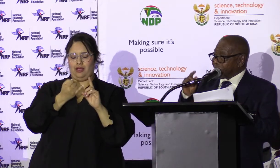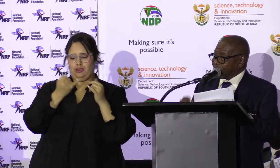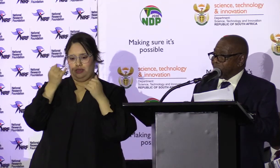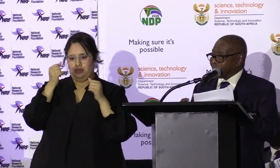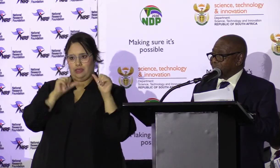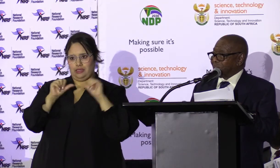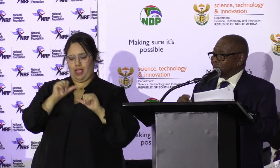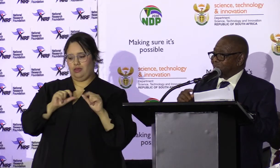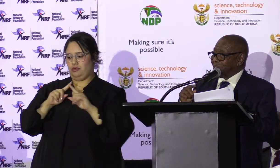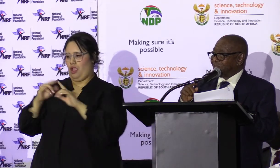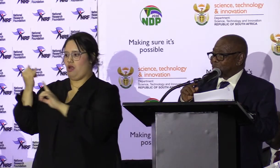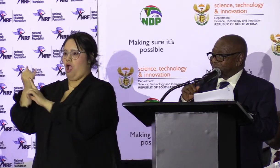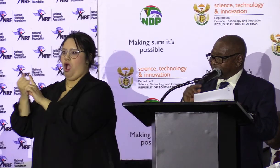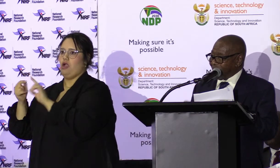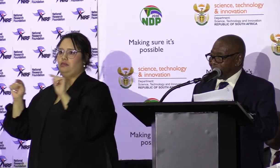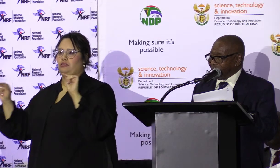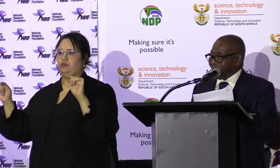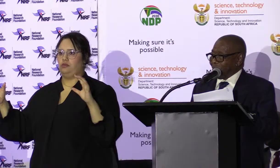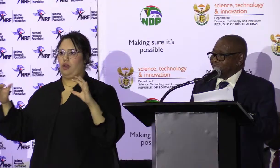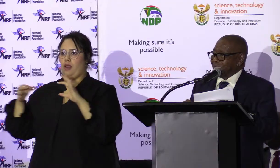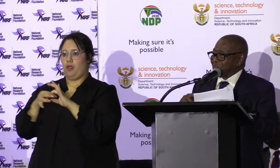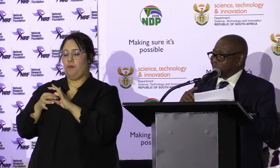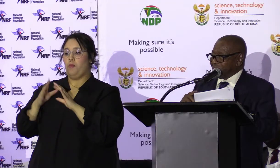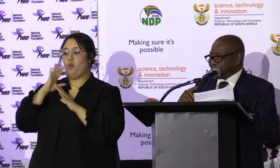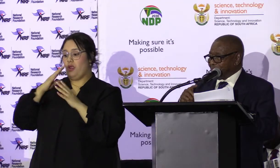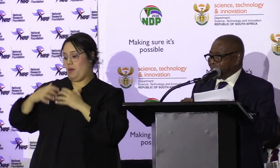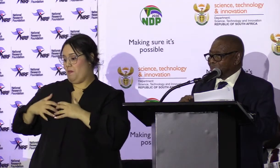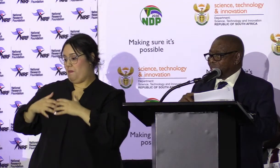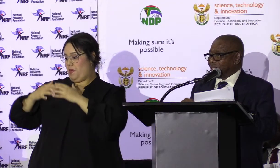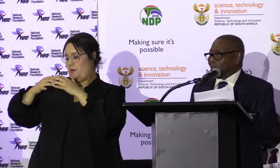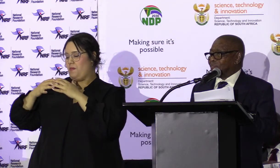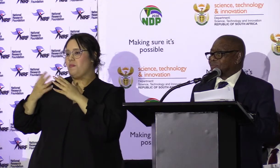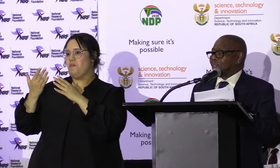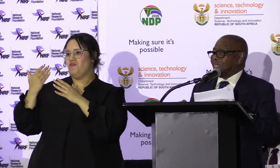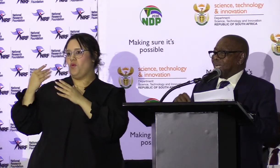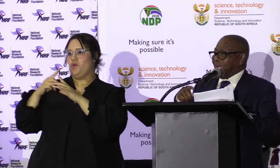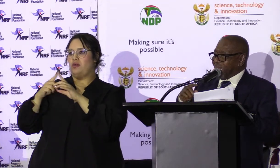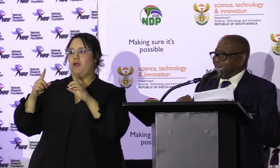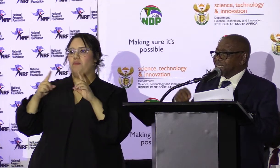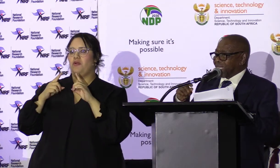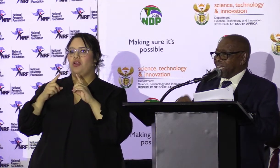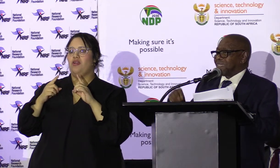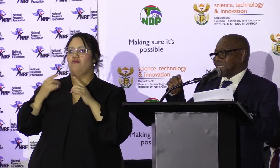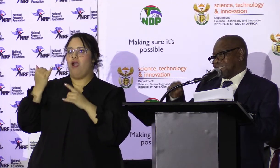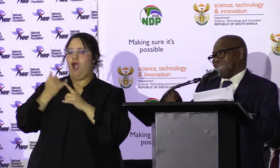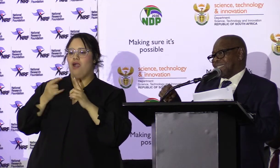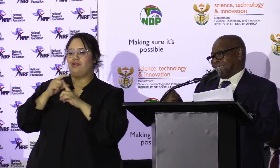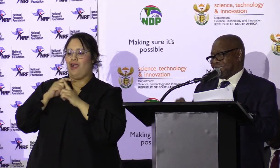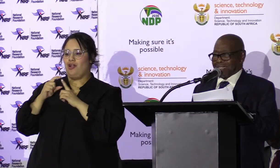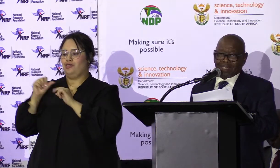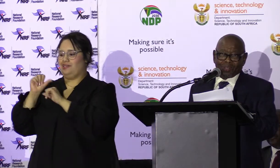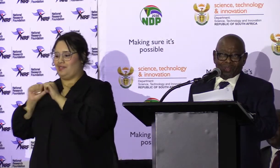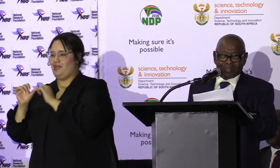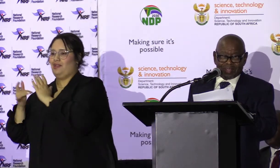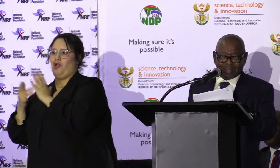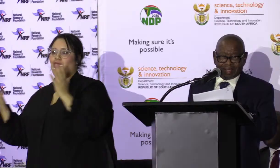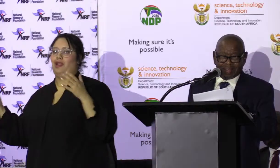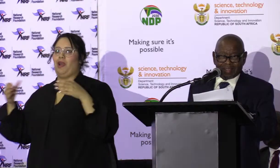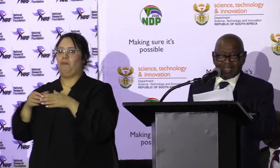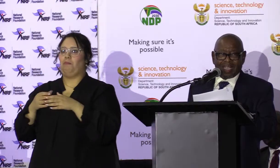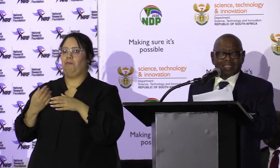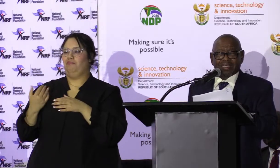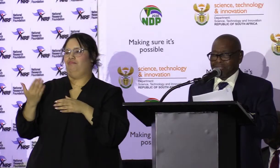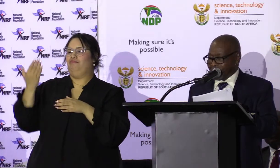how our department, when it was founded, it was the Department of Arts, Culture, Science and